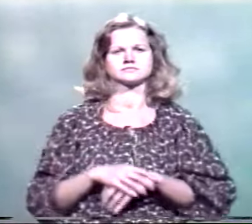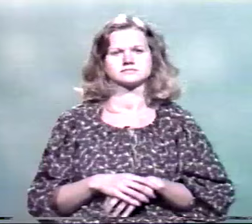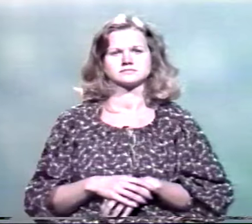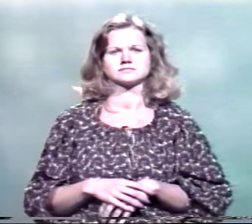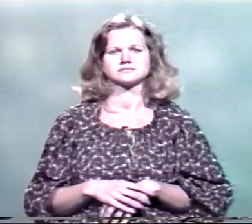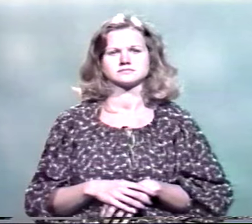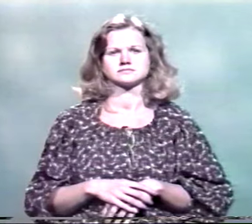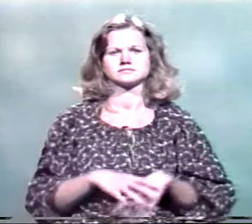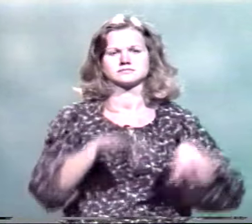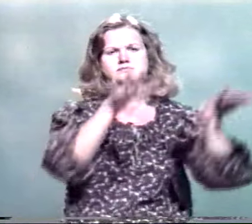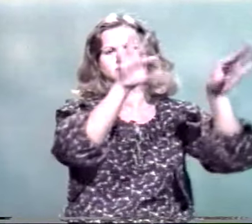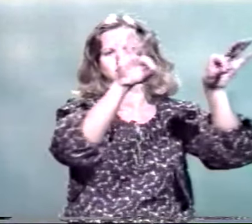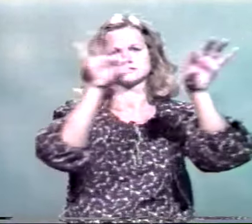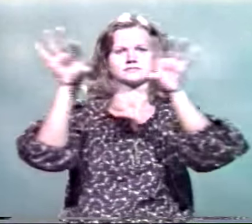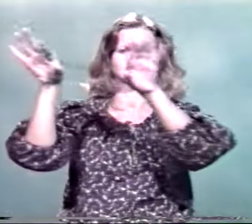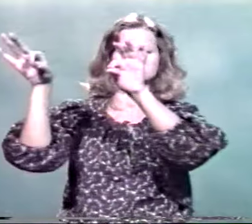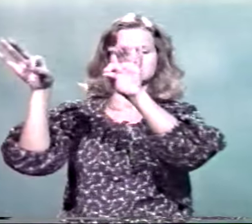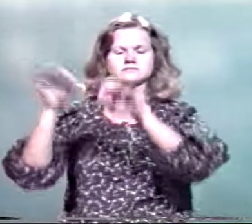hang up clothes,